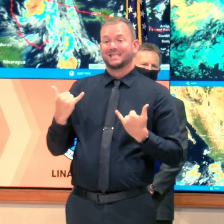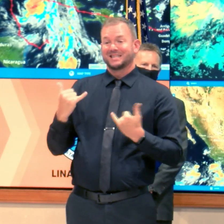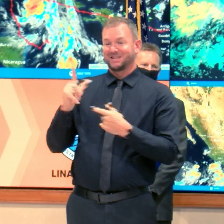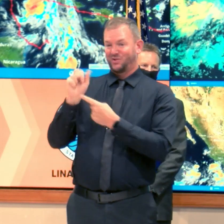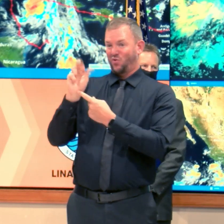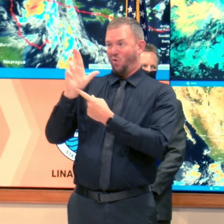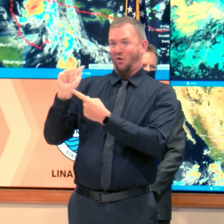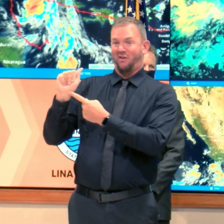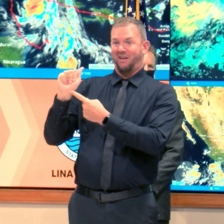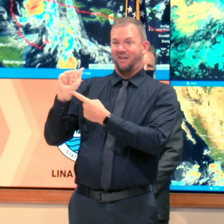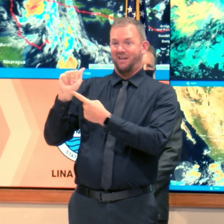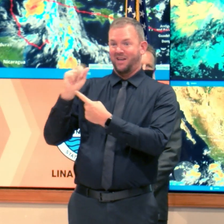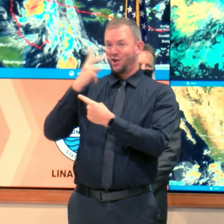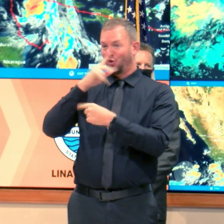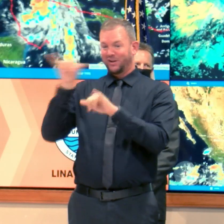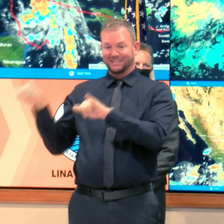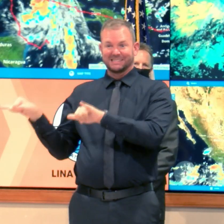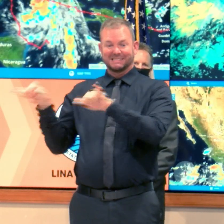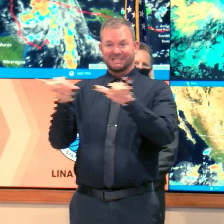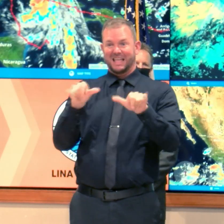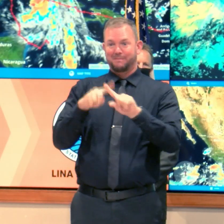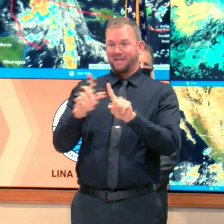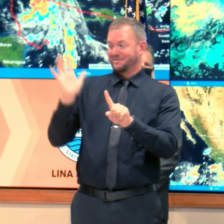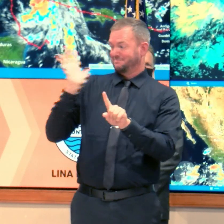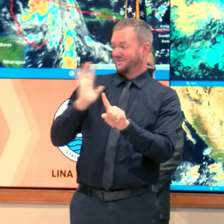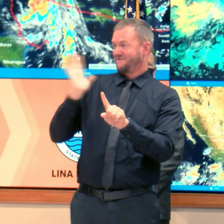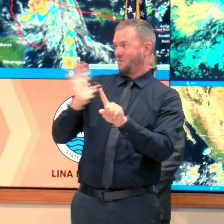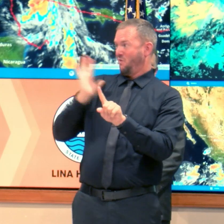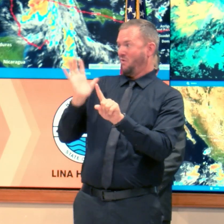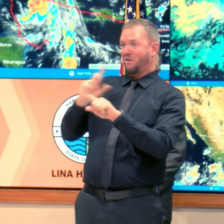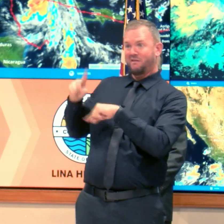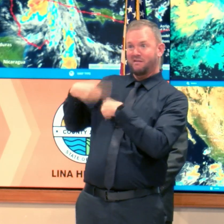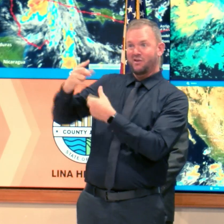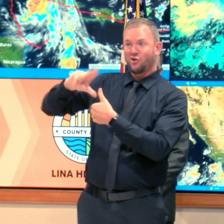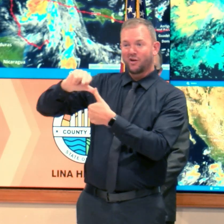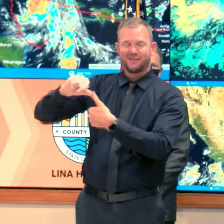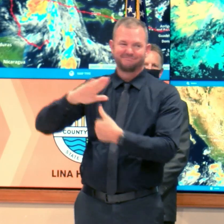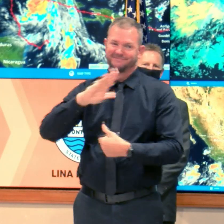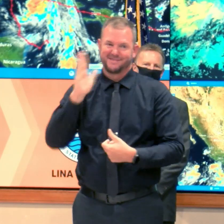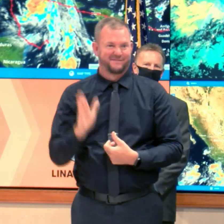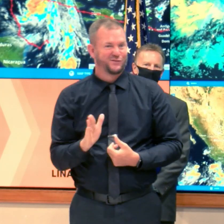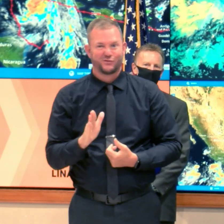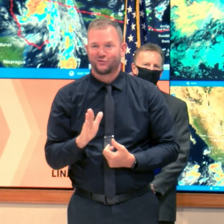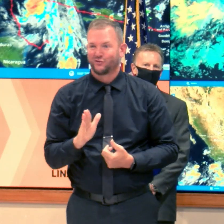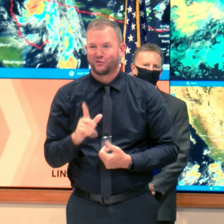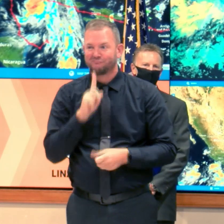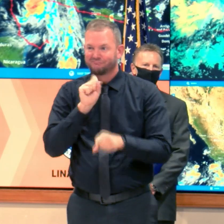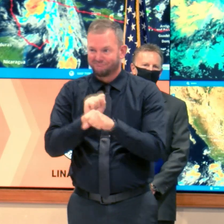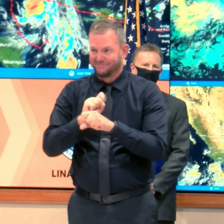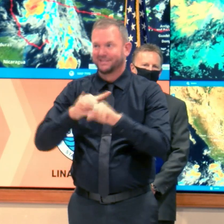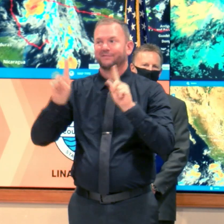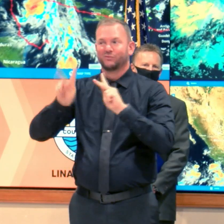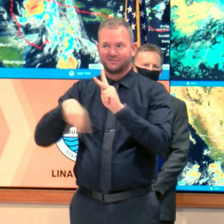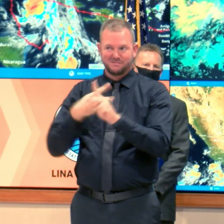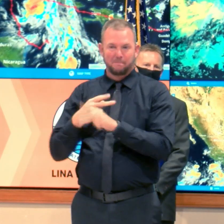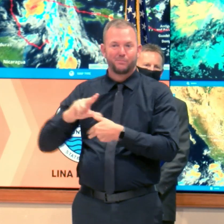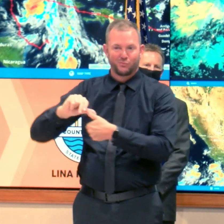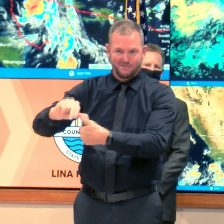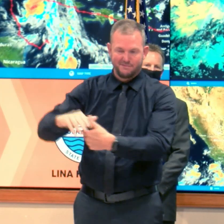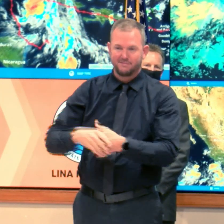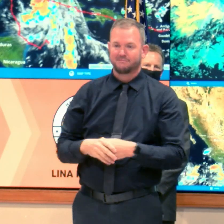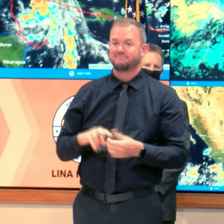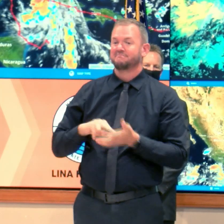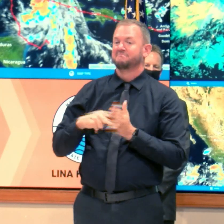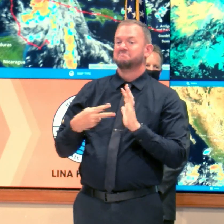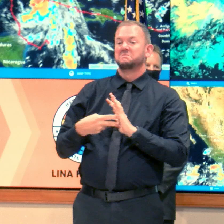Every storm is different, and we urge folks not to use any prior storm as a template for what could or will happen.